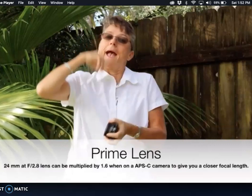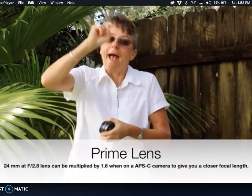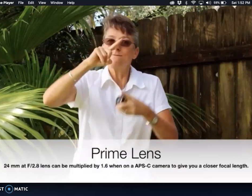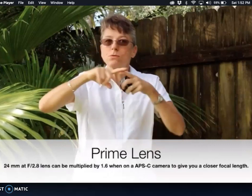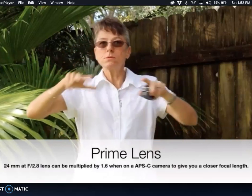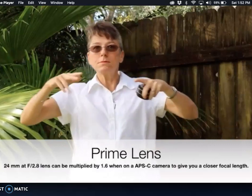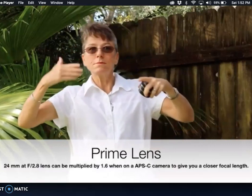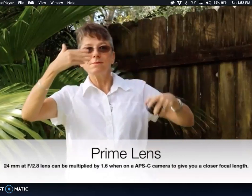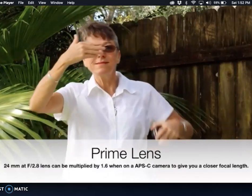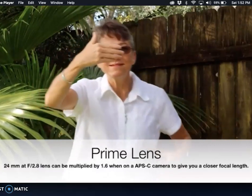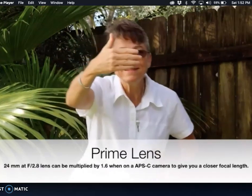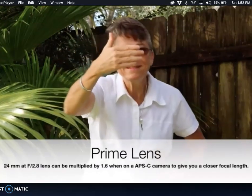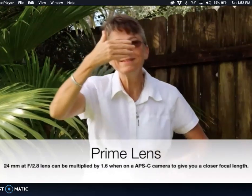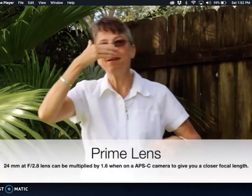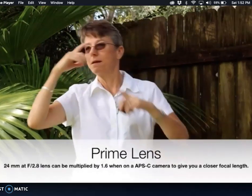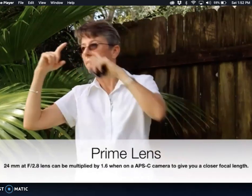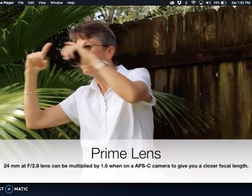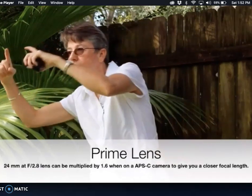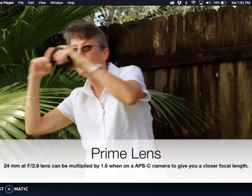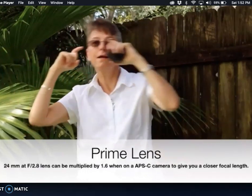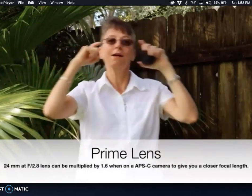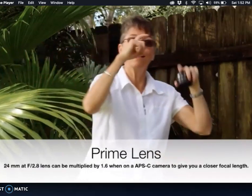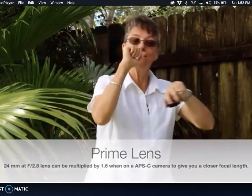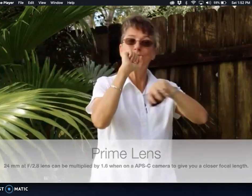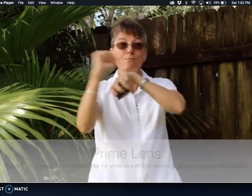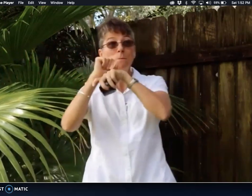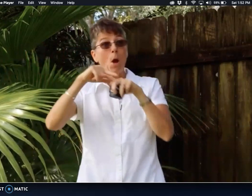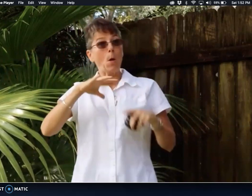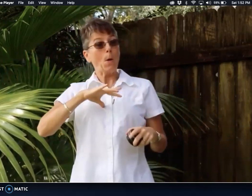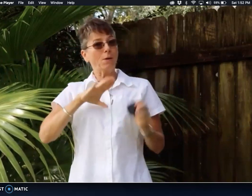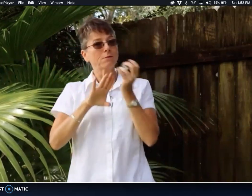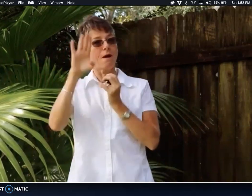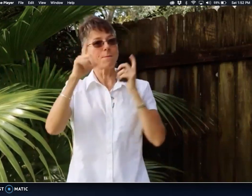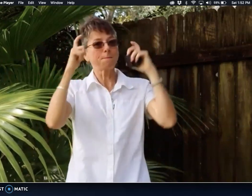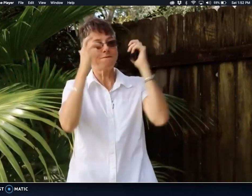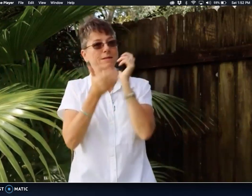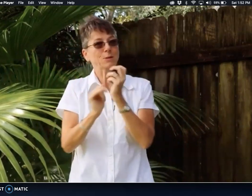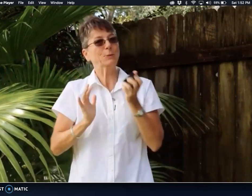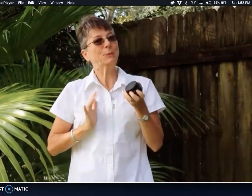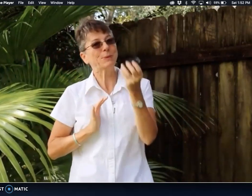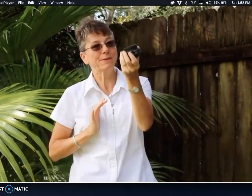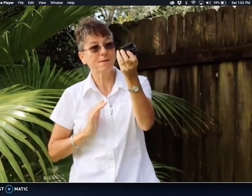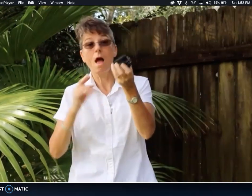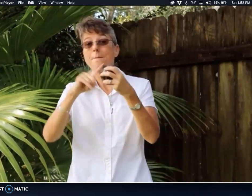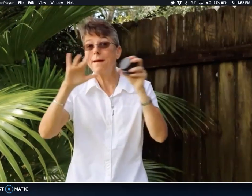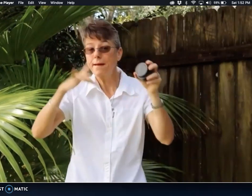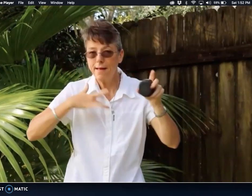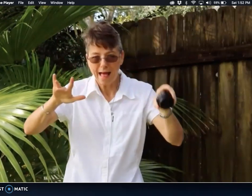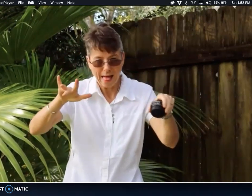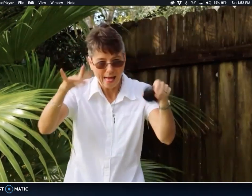about that. But with this one, you have to move quite a large distance, but it's a really great lens to